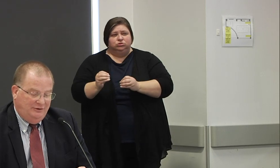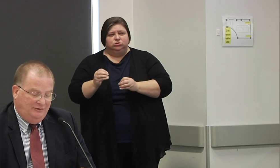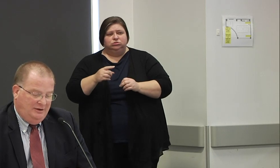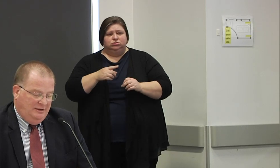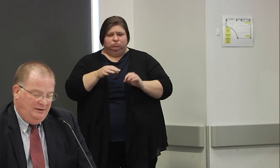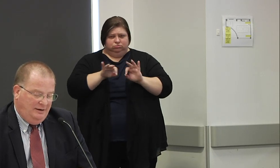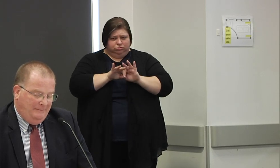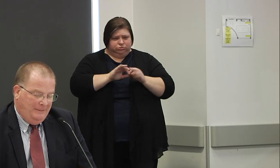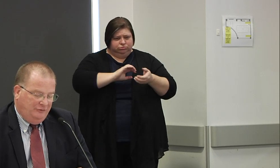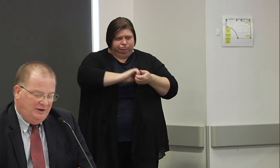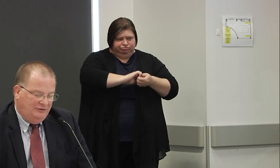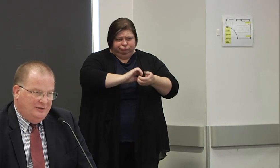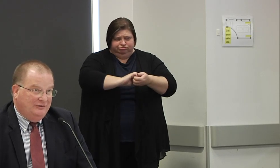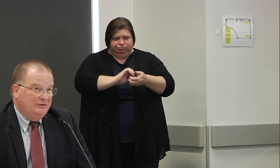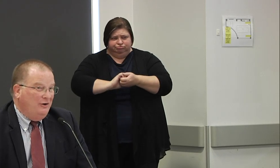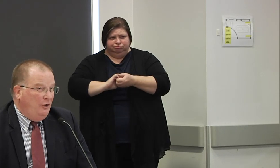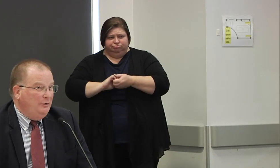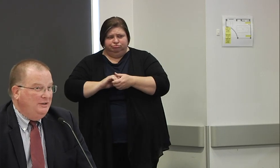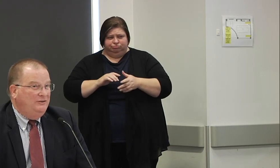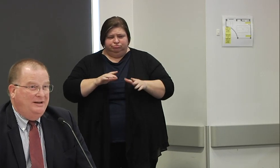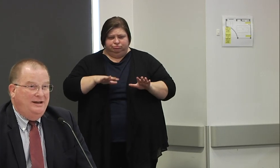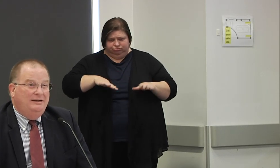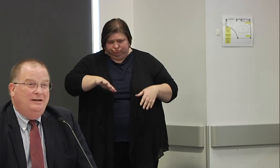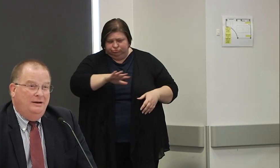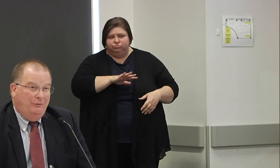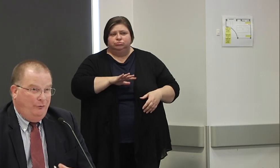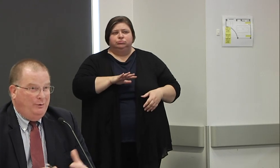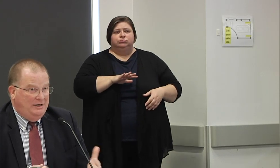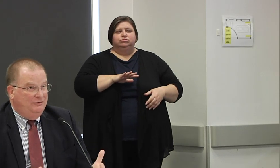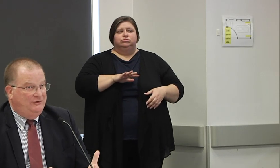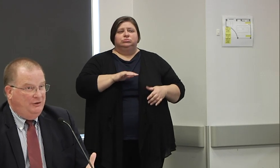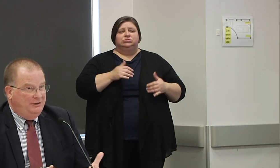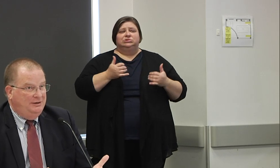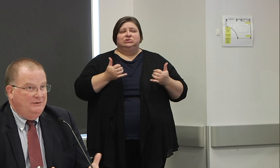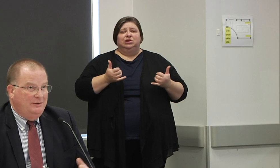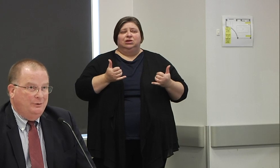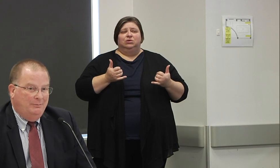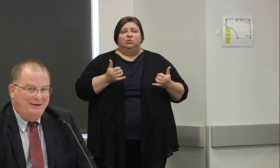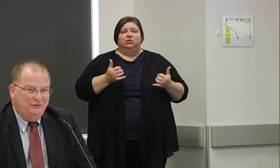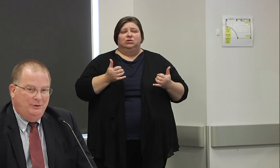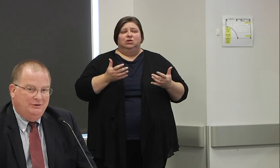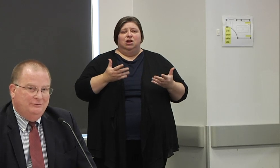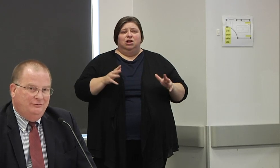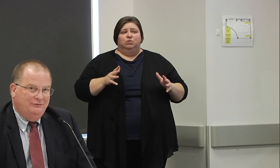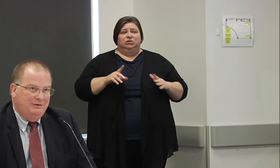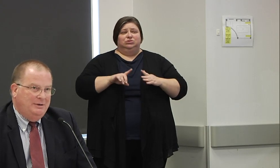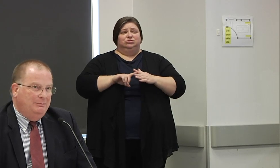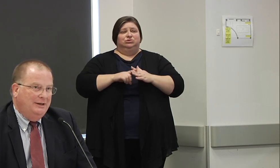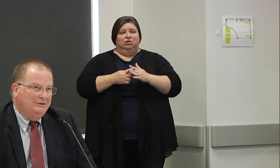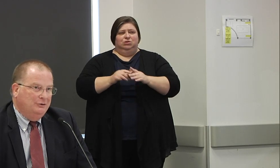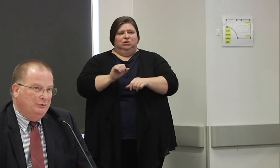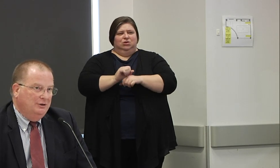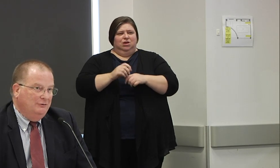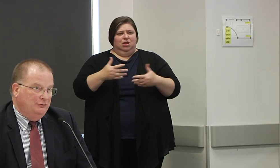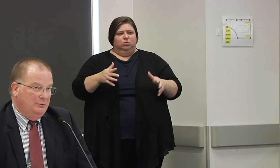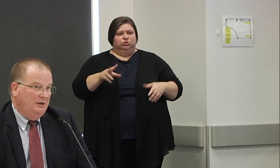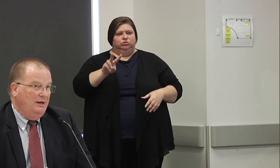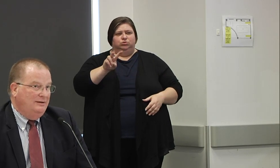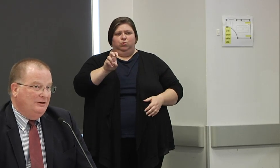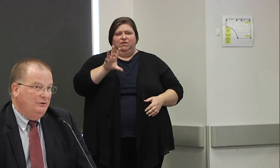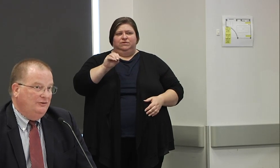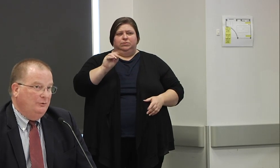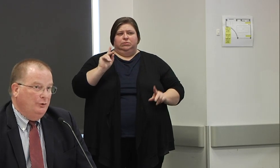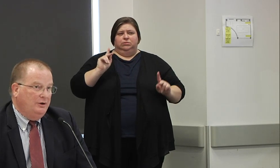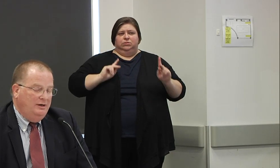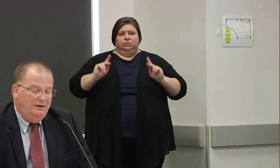communities, those kinds of things. There are already today, before we even start any of that work, about 250 people at the local level doing contact